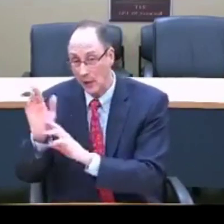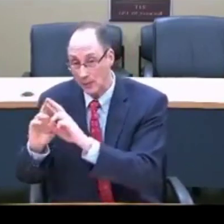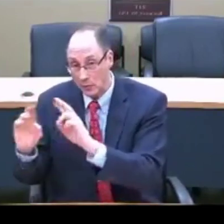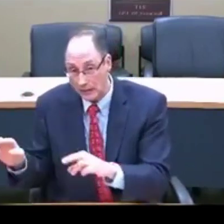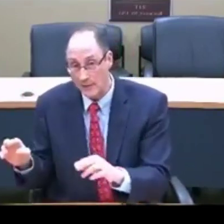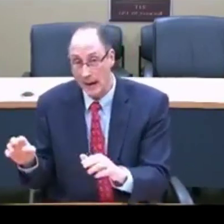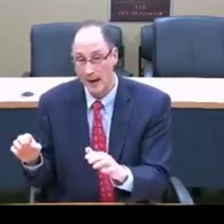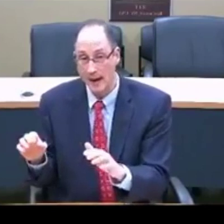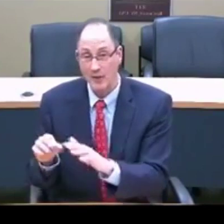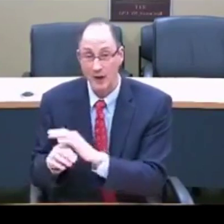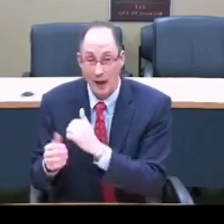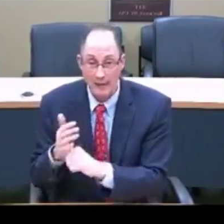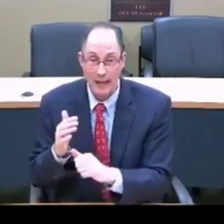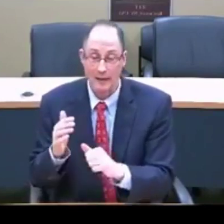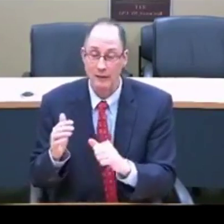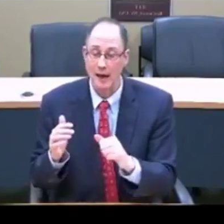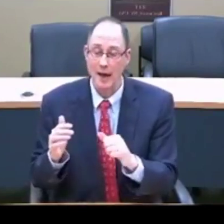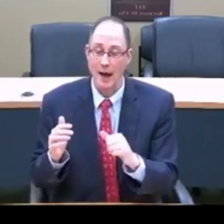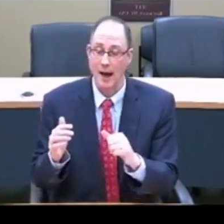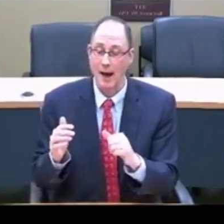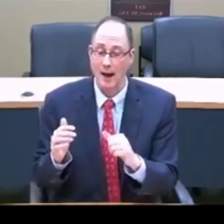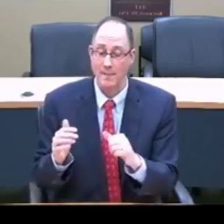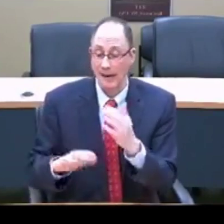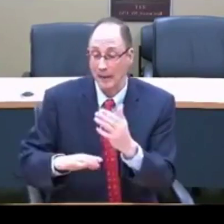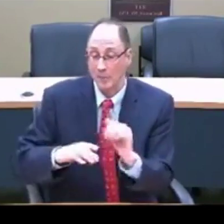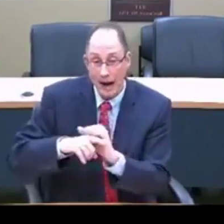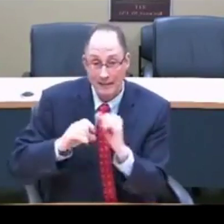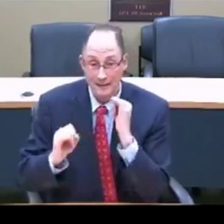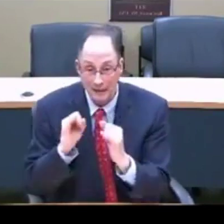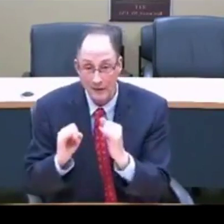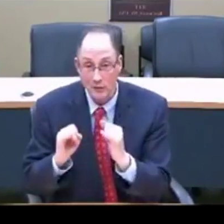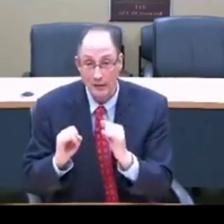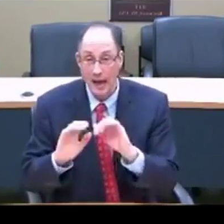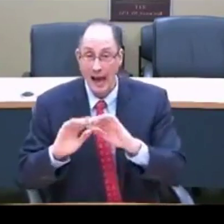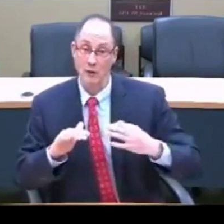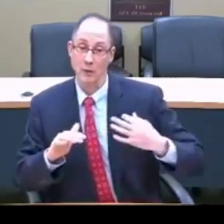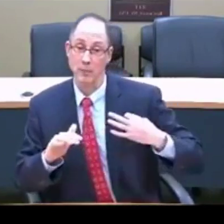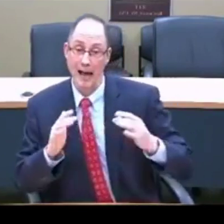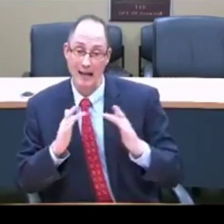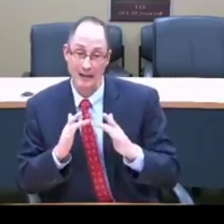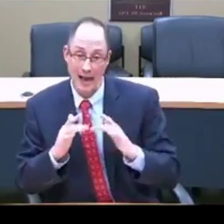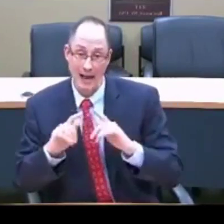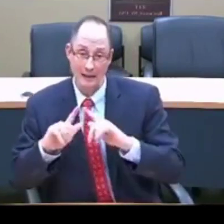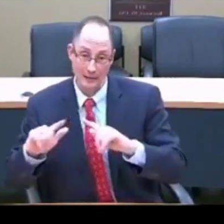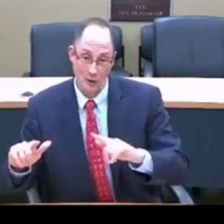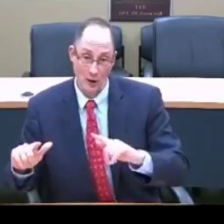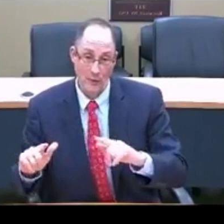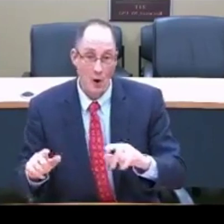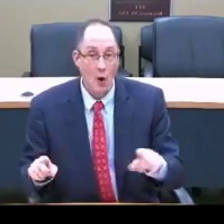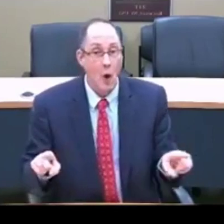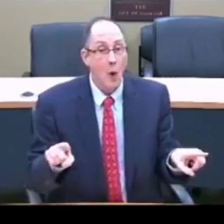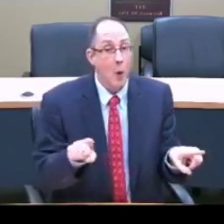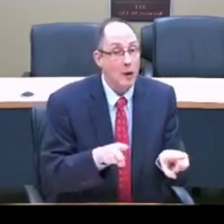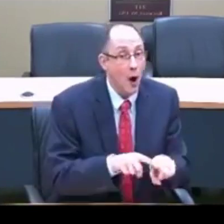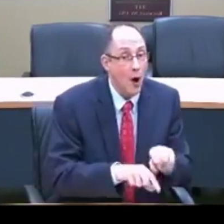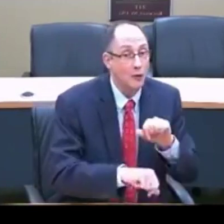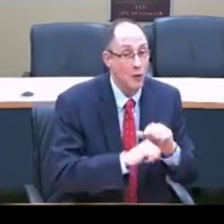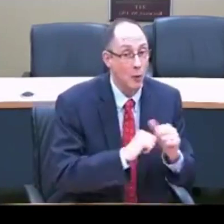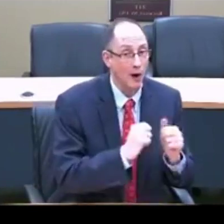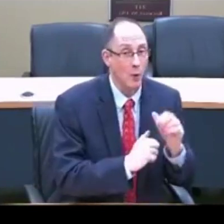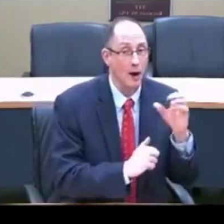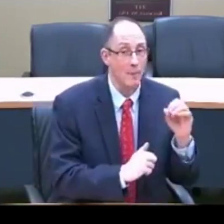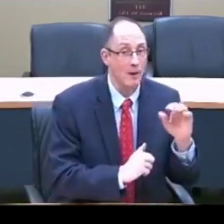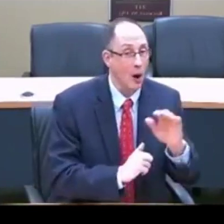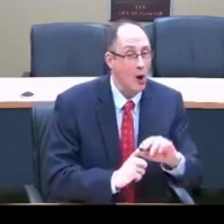develop the resume, the cover letters, practice interviewing, how to apply online, and so on. We also